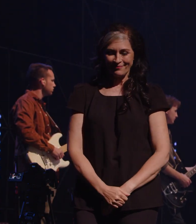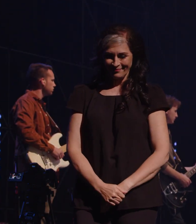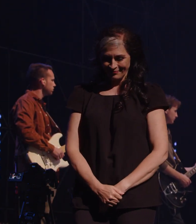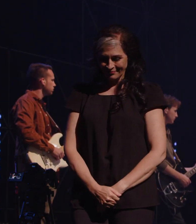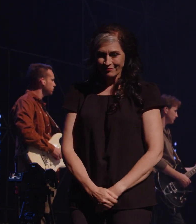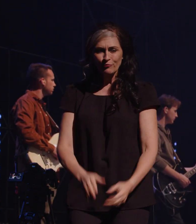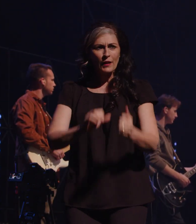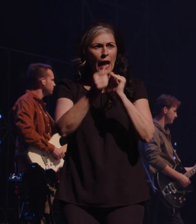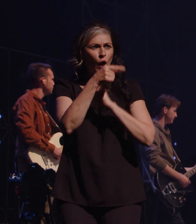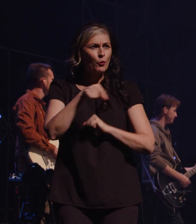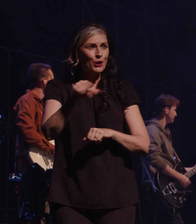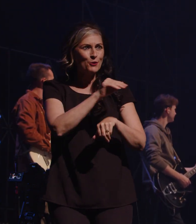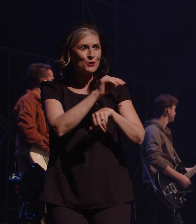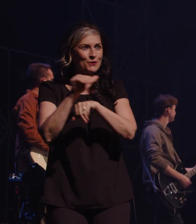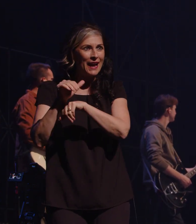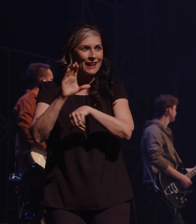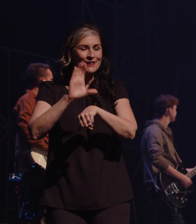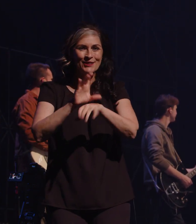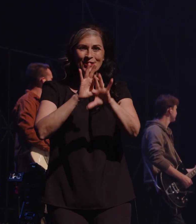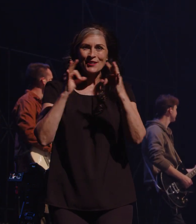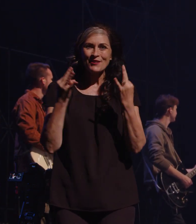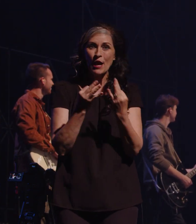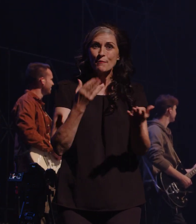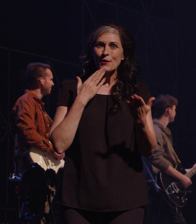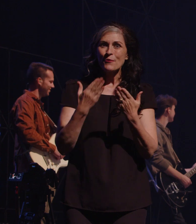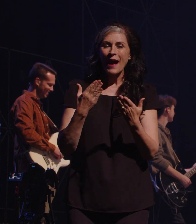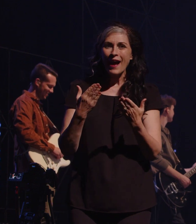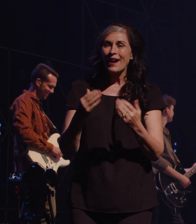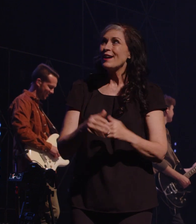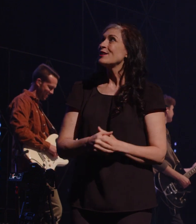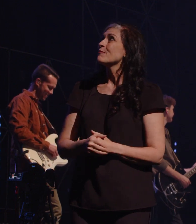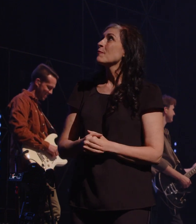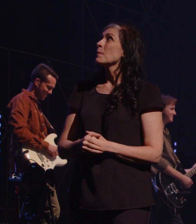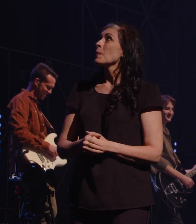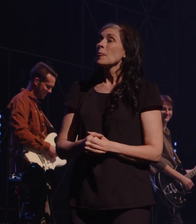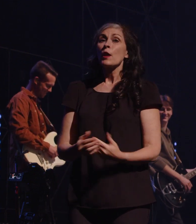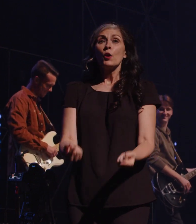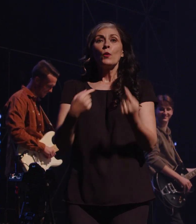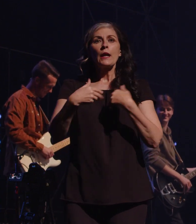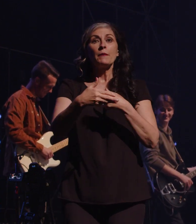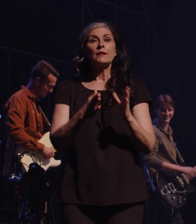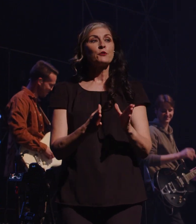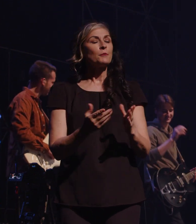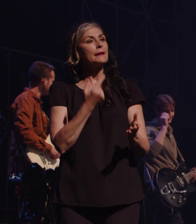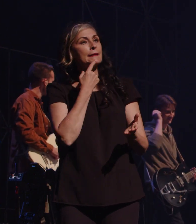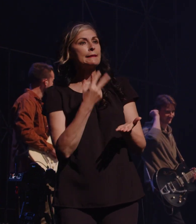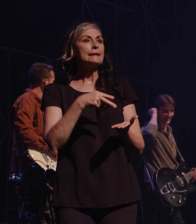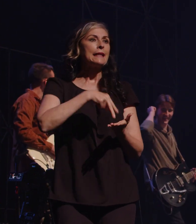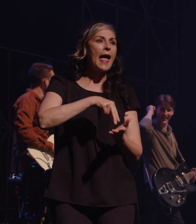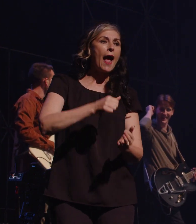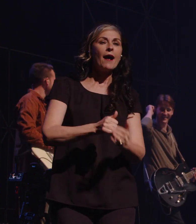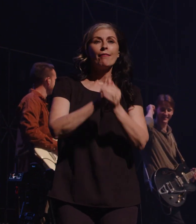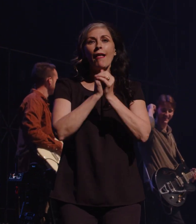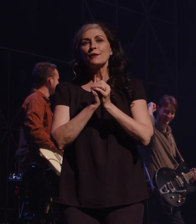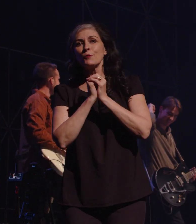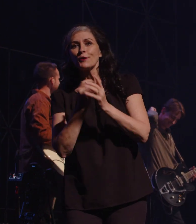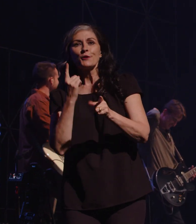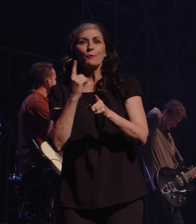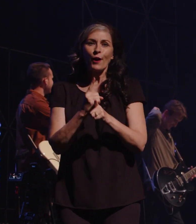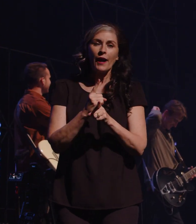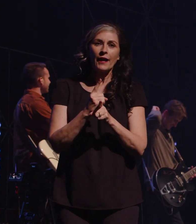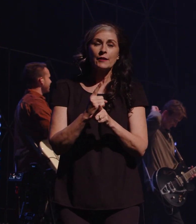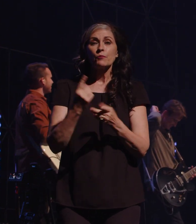Oh, how we doing tonight, Grove family? Doing well? So, you know, we come into this room, we say, let's stand, let's worship, right?